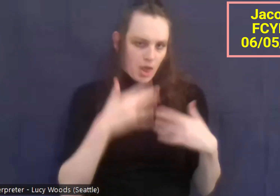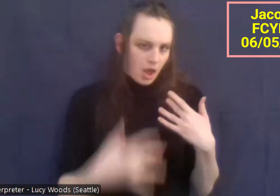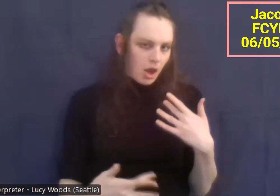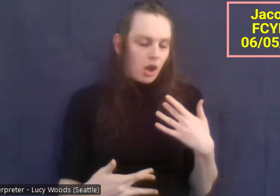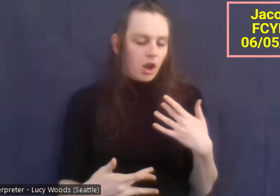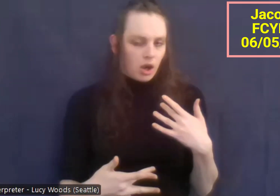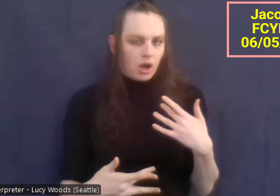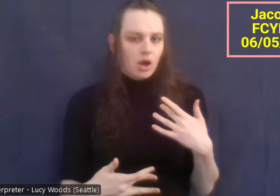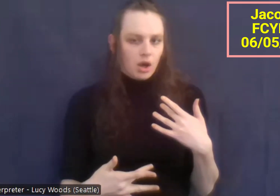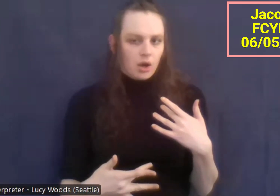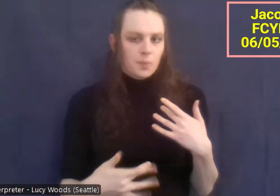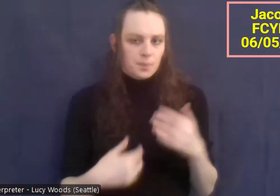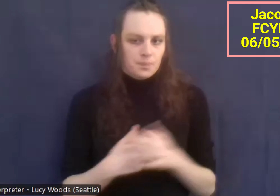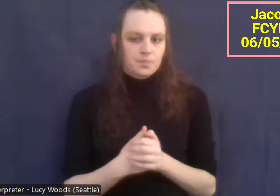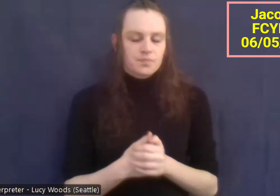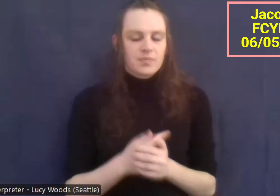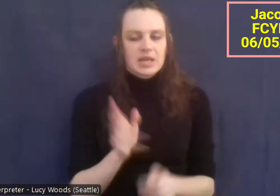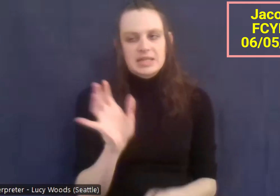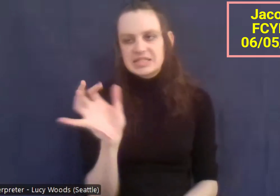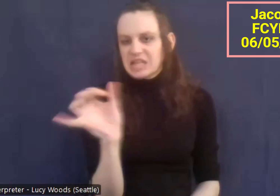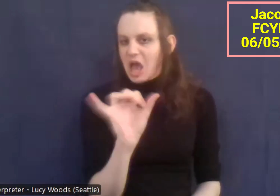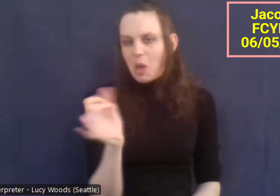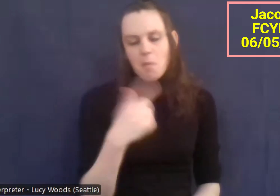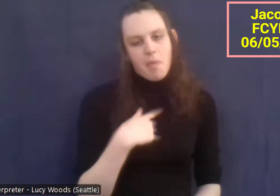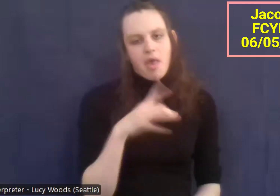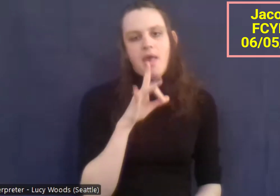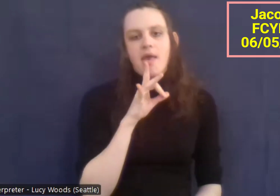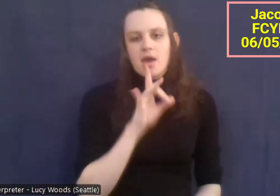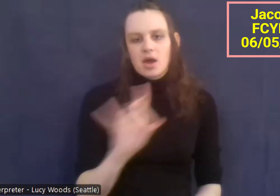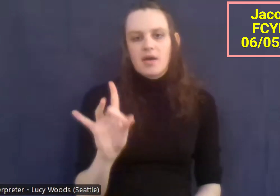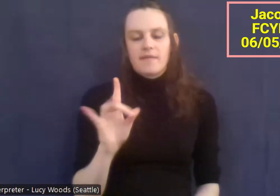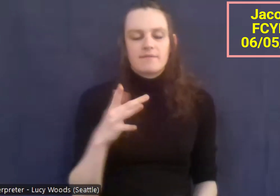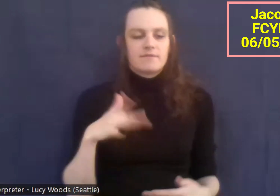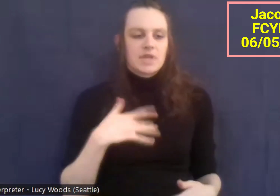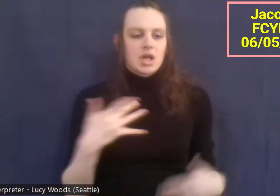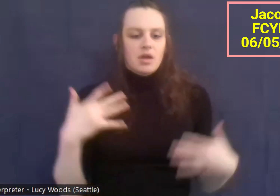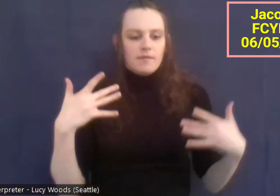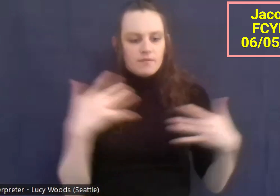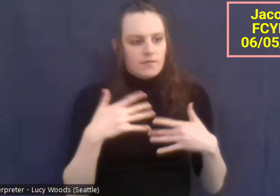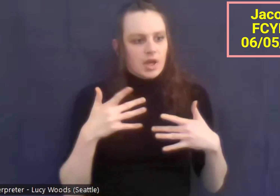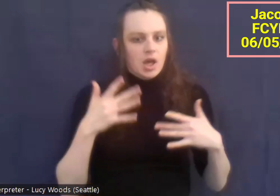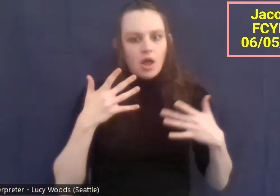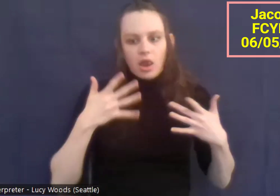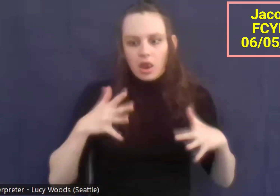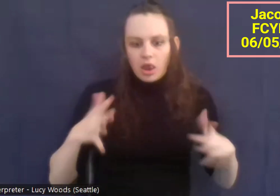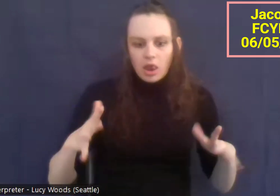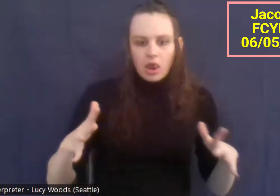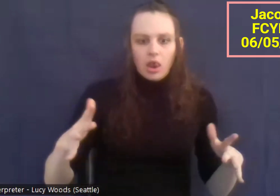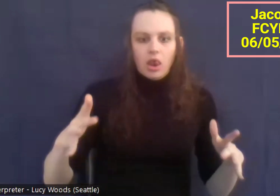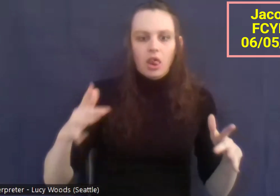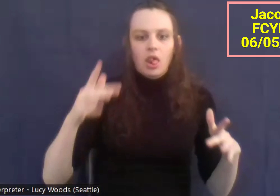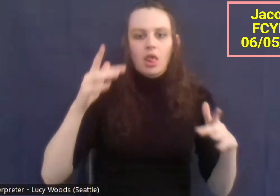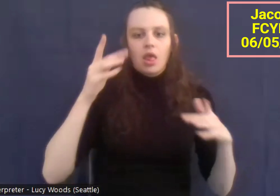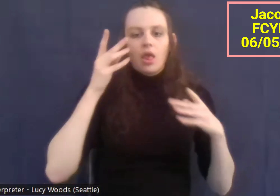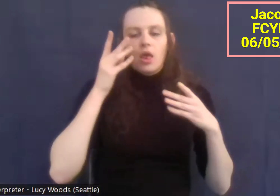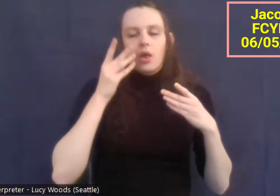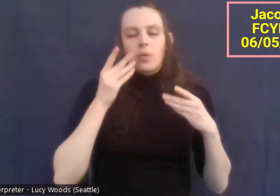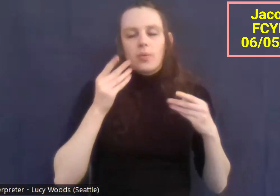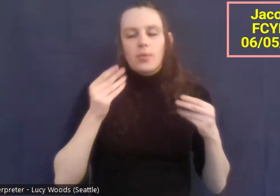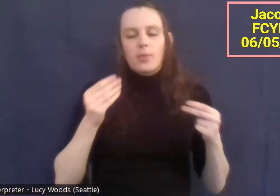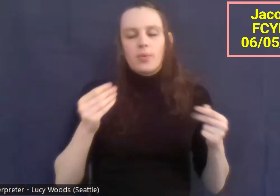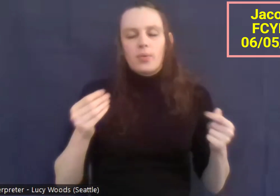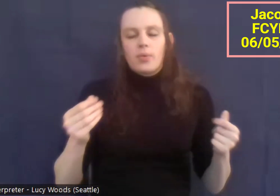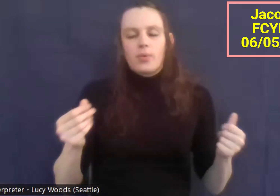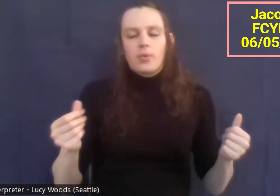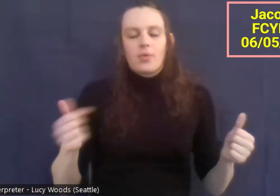it was just like when I was 8 years old. That feeling of fear and anxiety, all those things just disappeared. And I started laughing. And I was like,